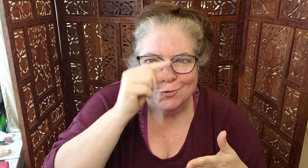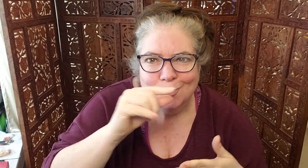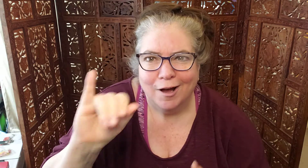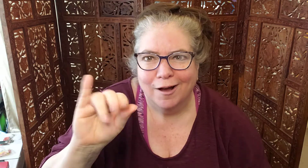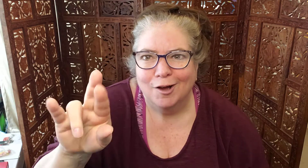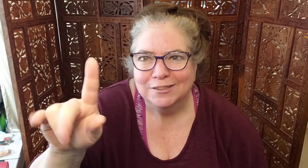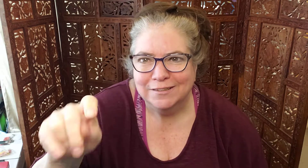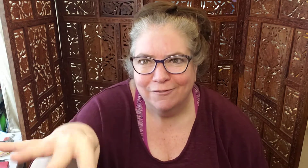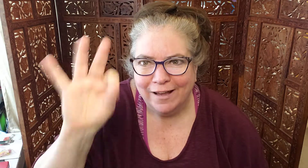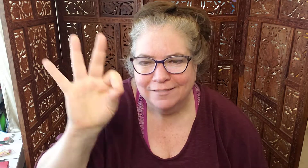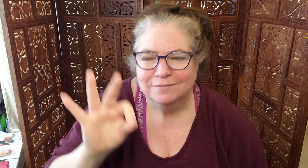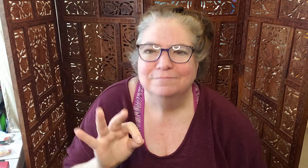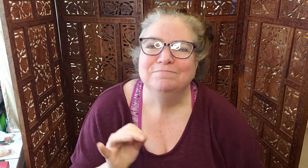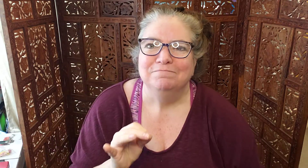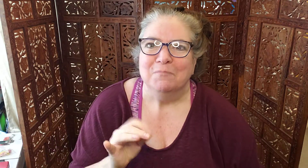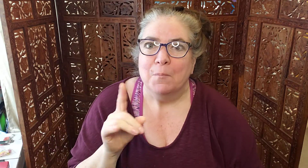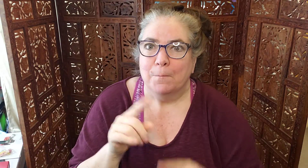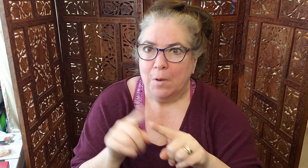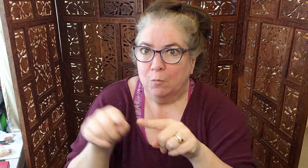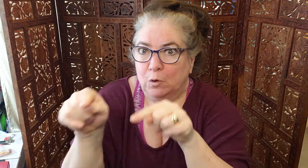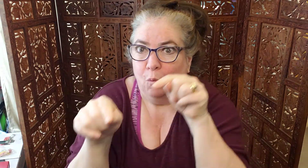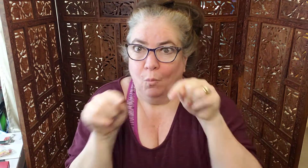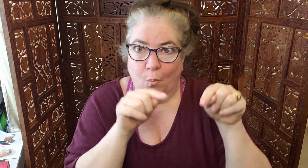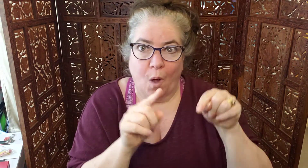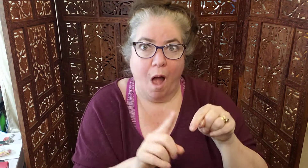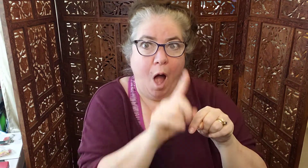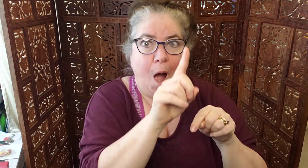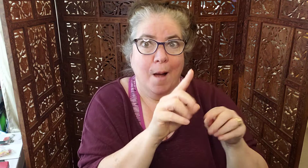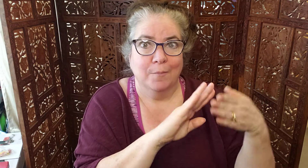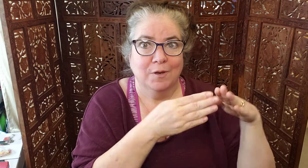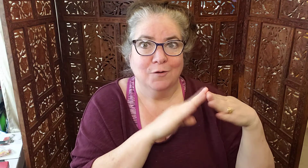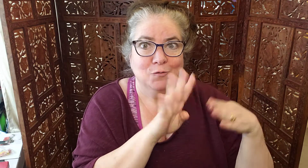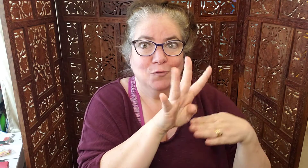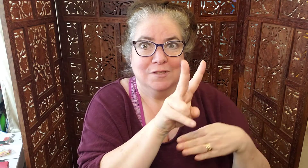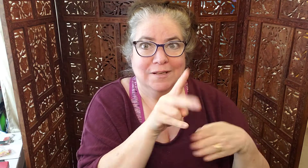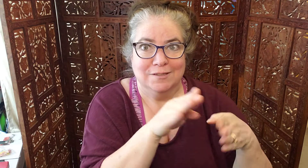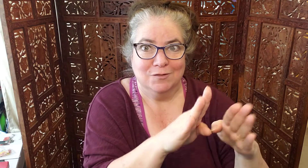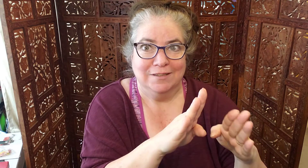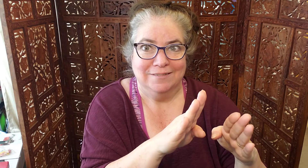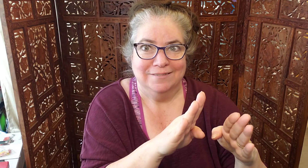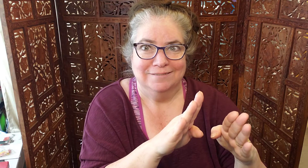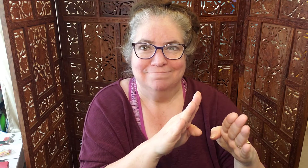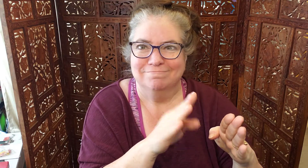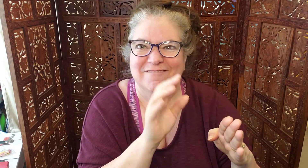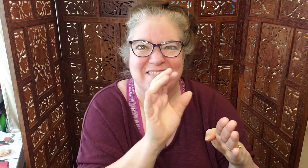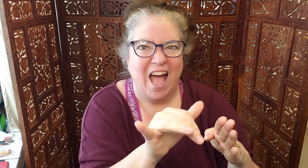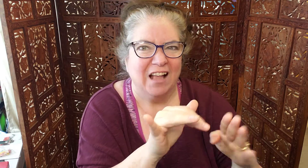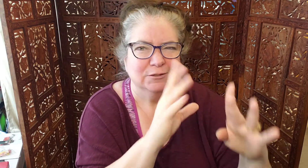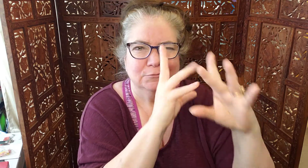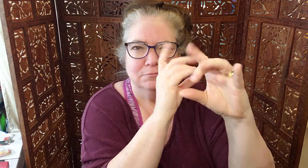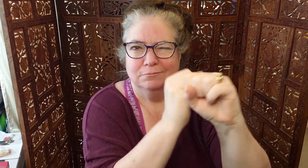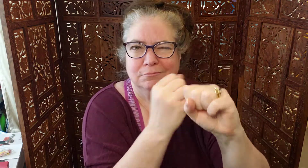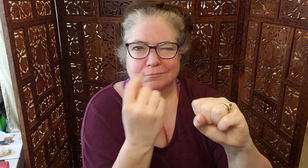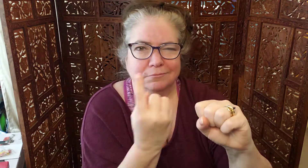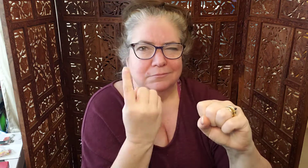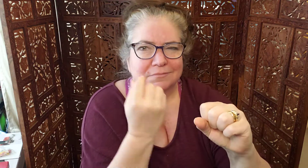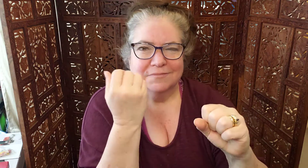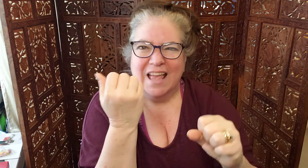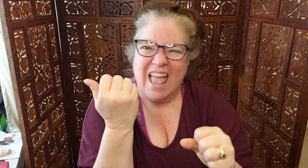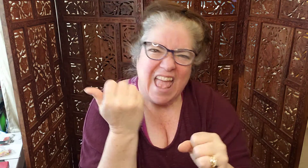Street. The lights of Broadway have always been irresistible. And every night in the theaters around